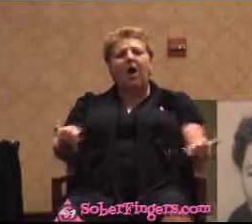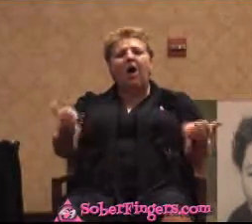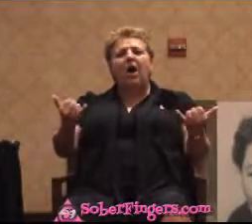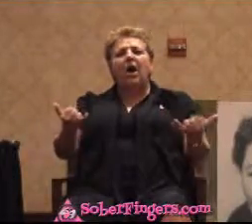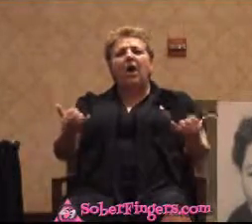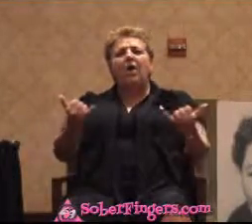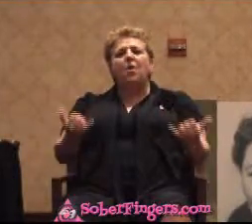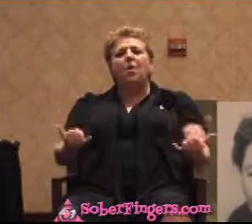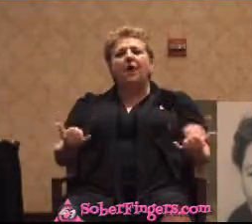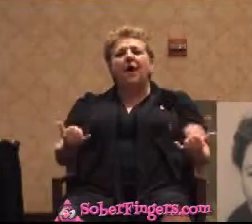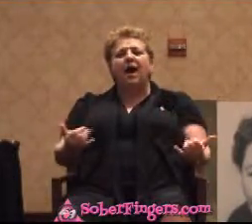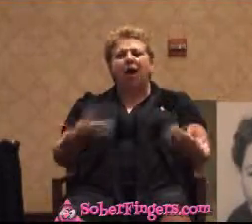now